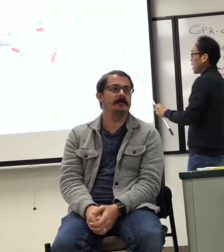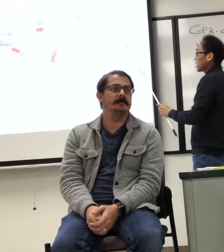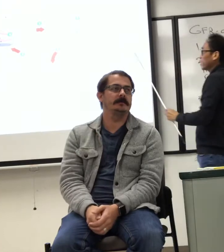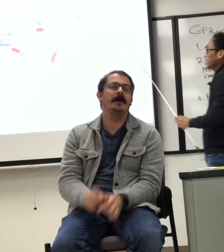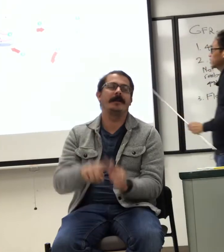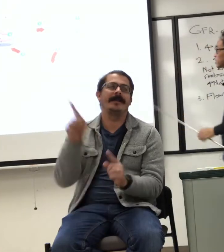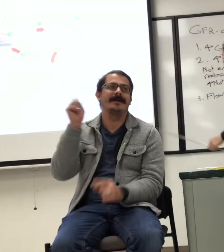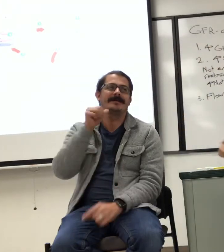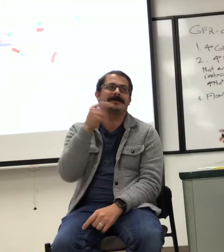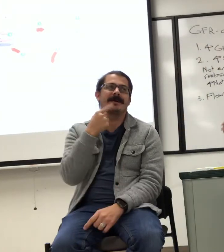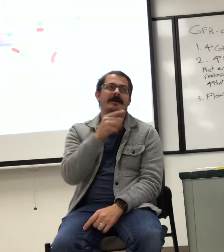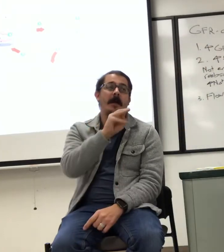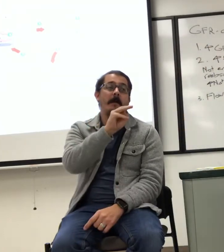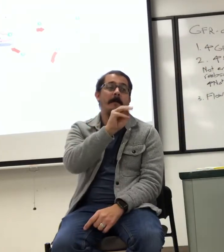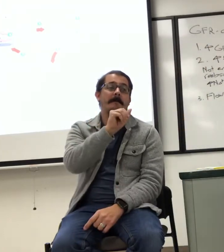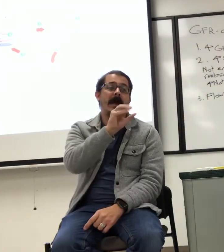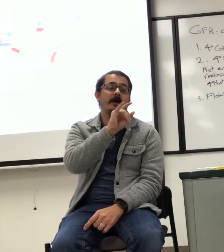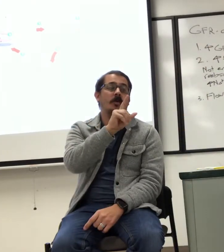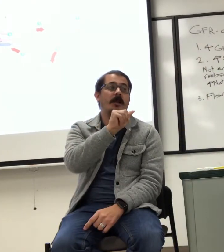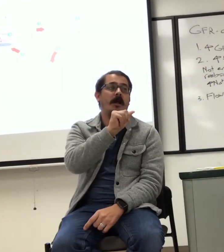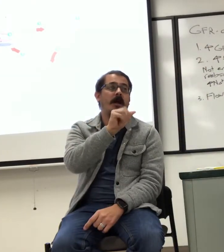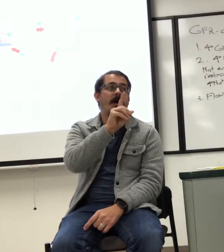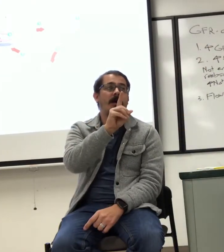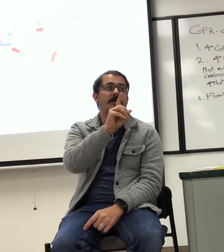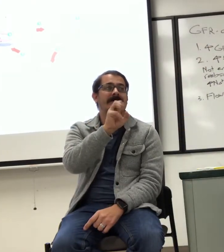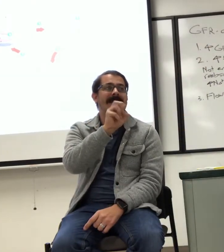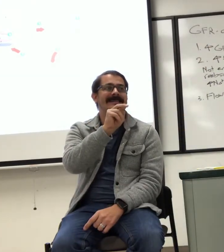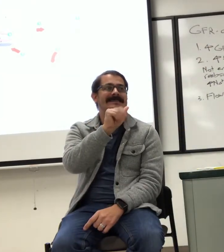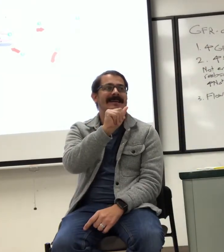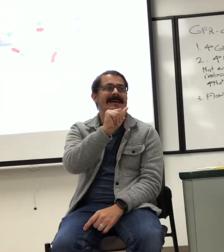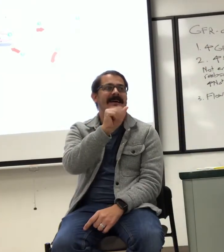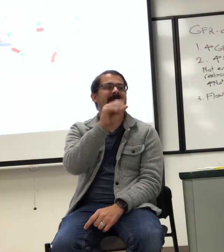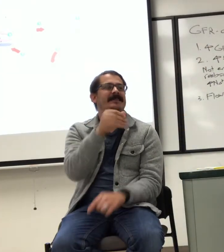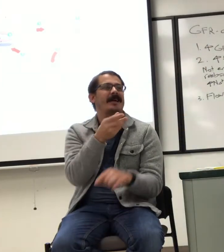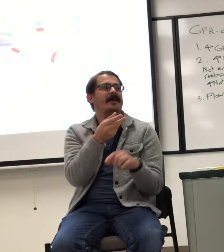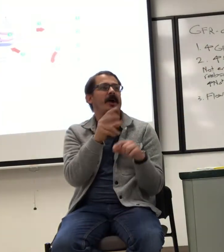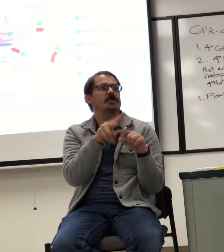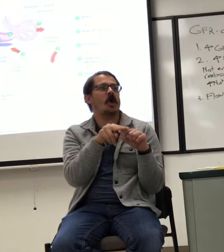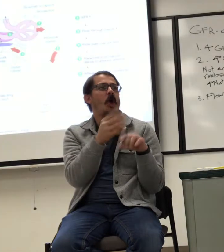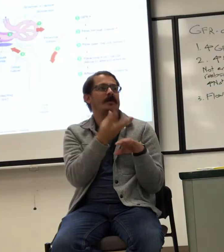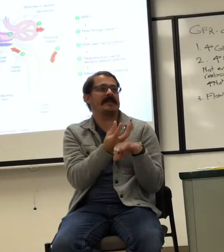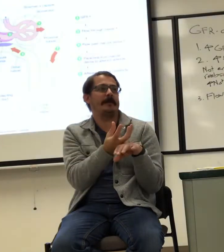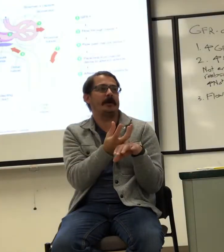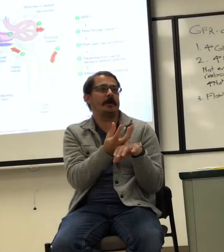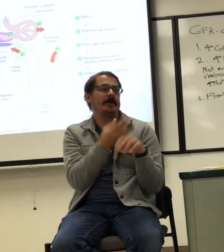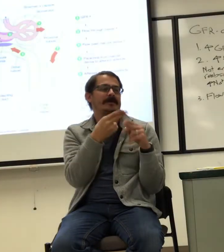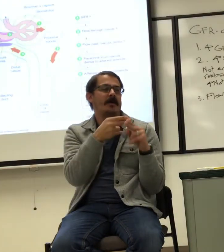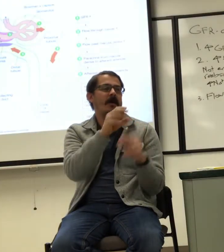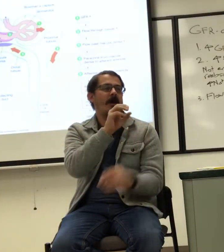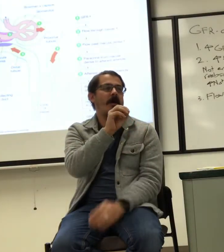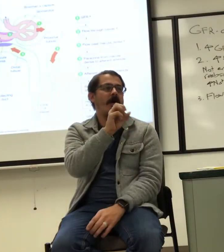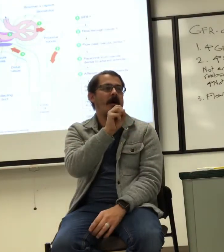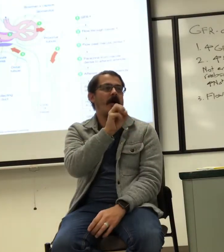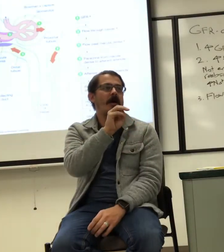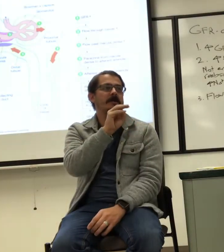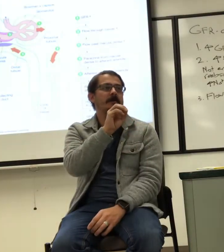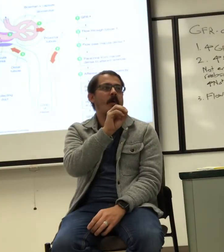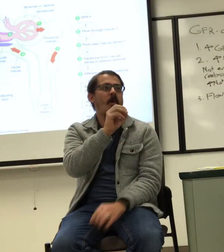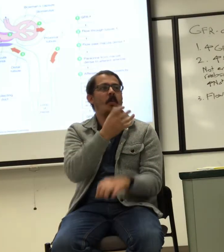is the macula densa is a salt receptor. We call it an osmoreceptor.